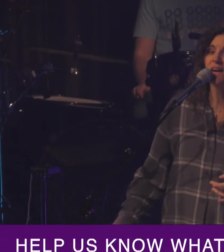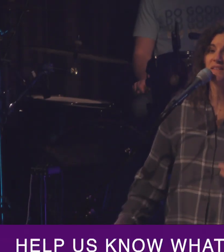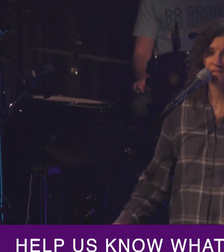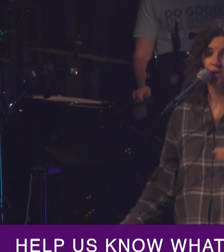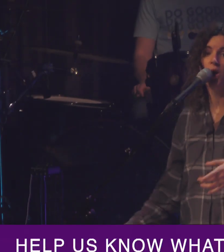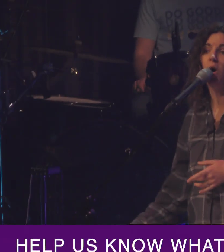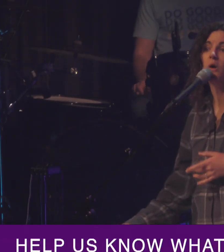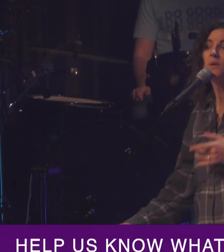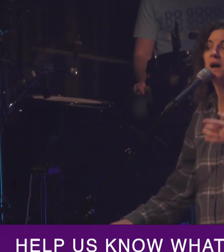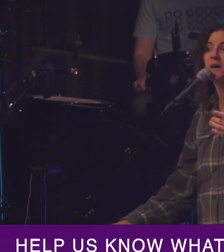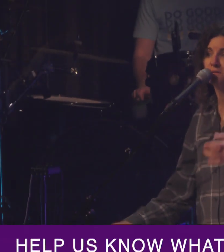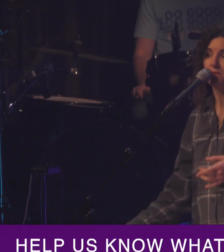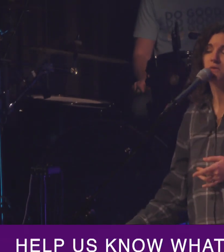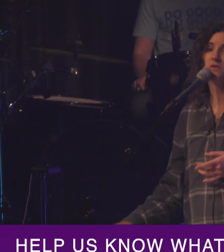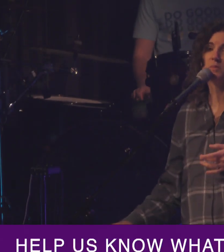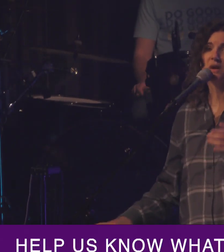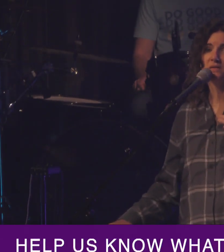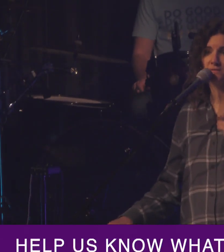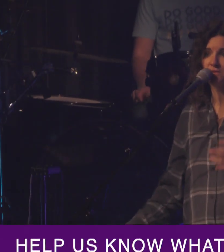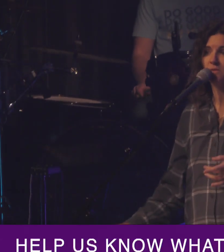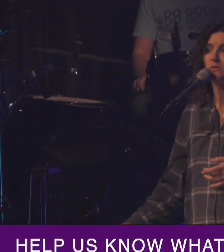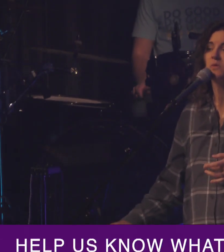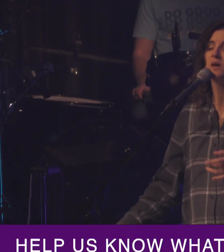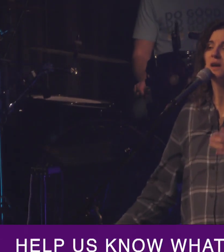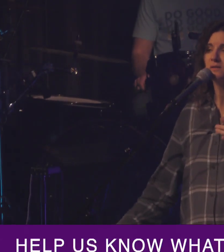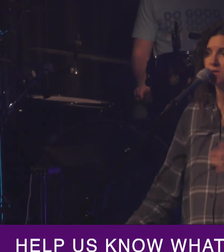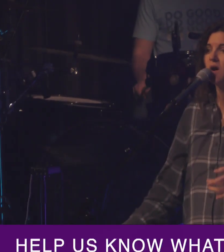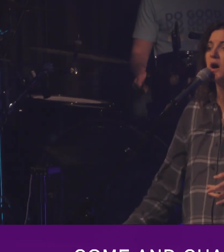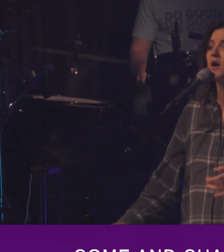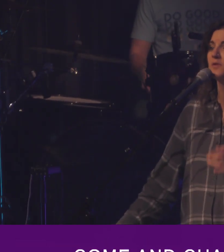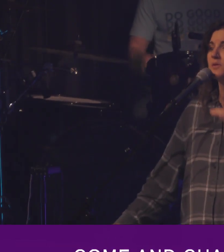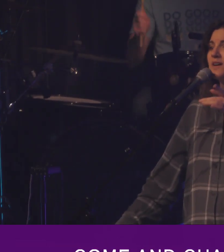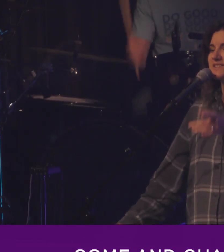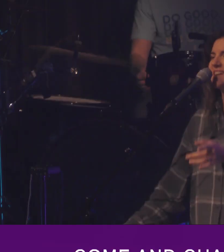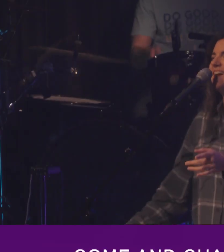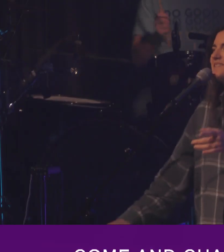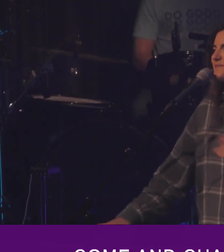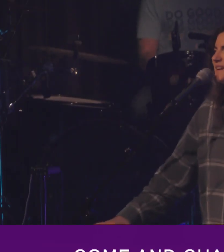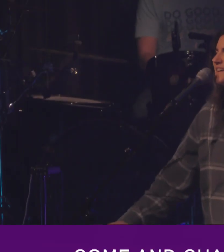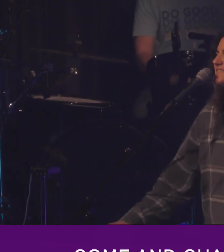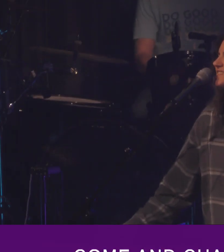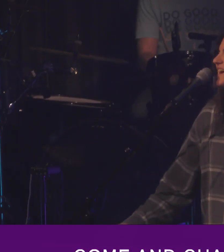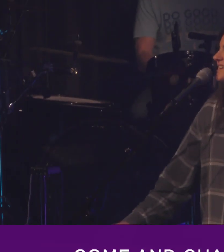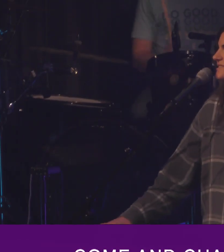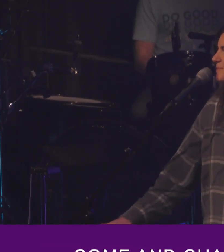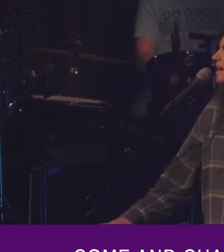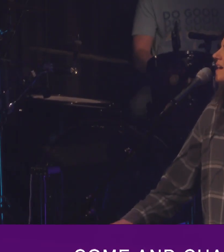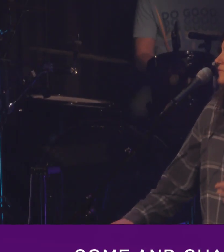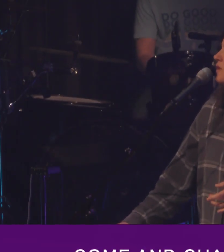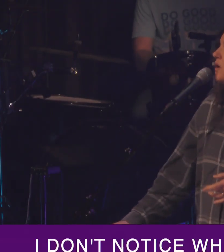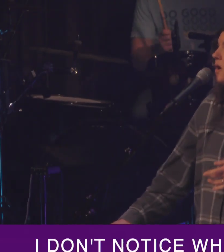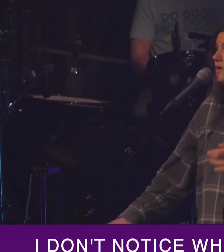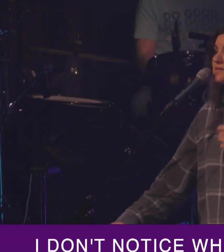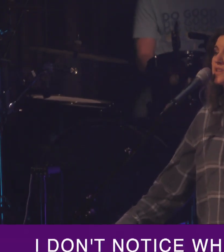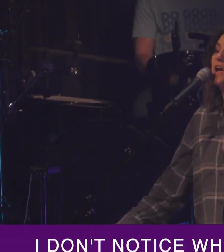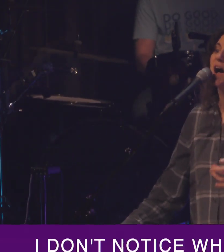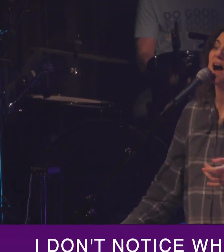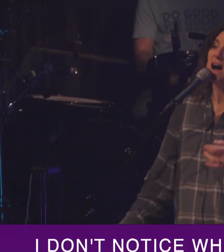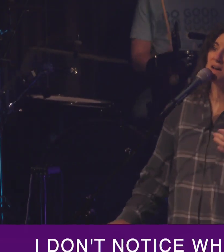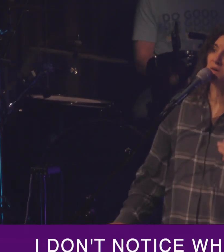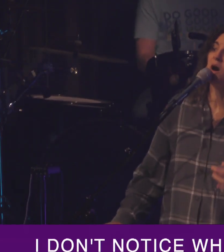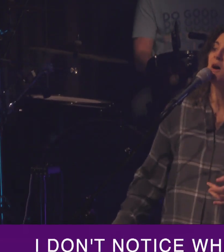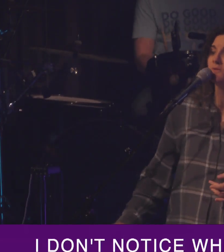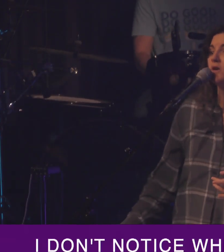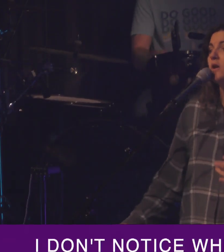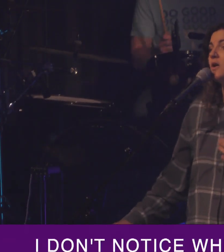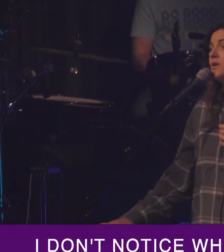Help us know what you've been doing over us. Come and change my focus.